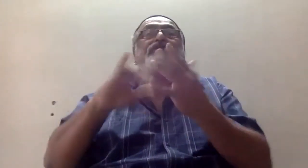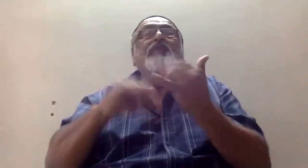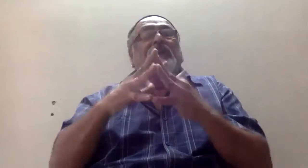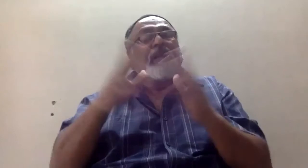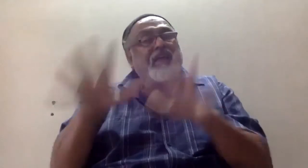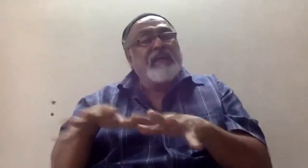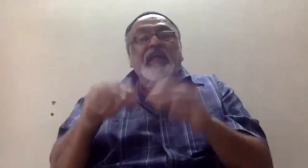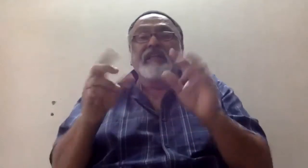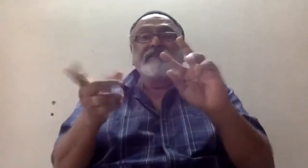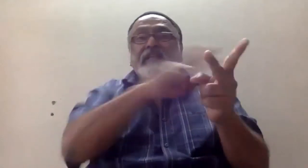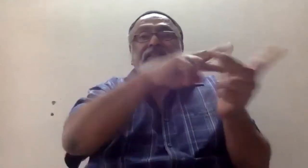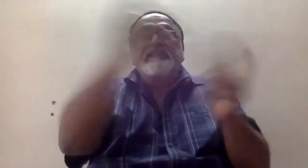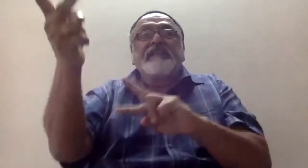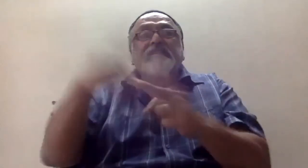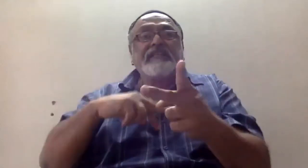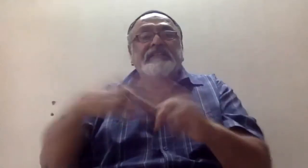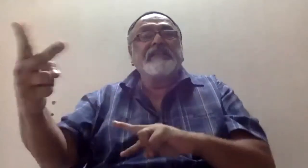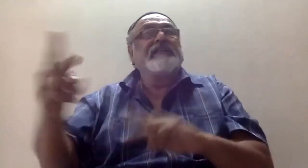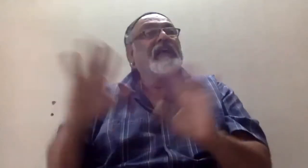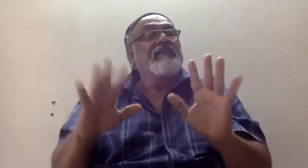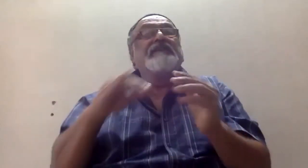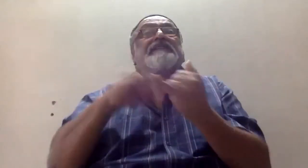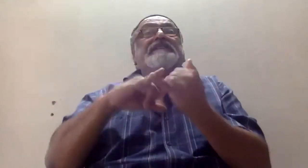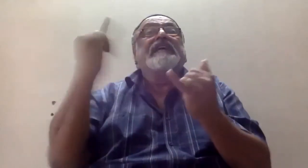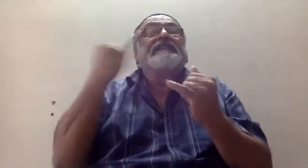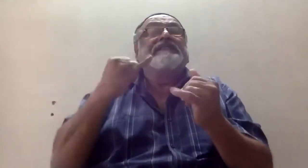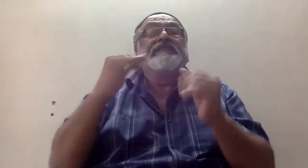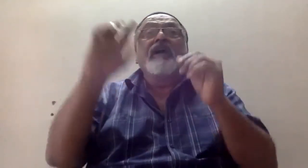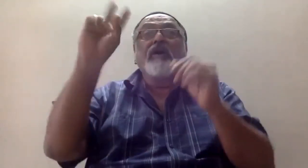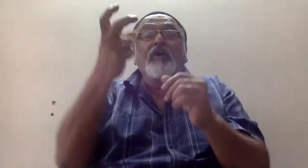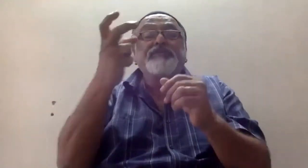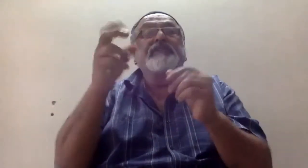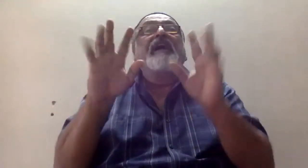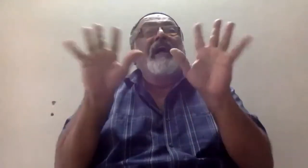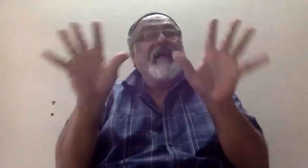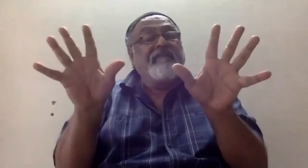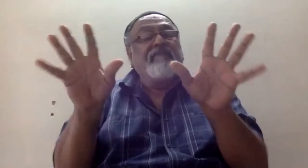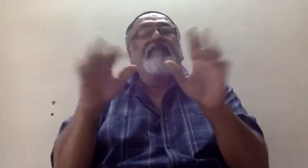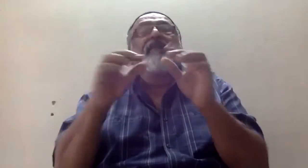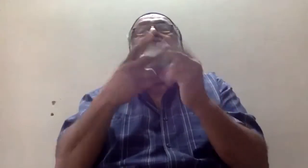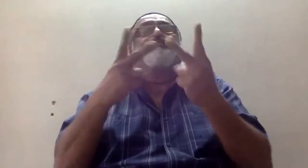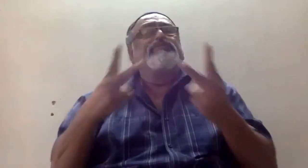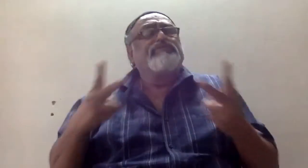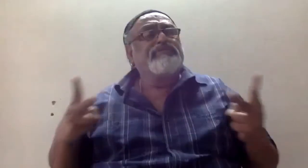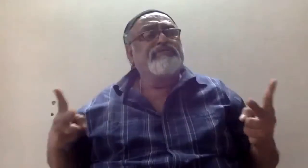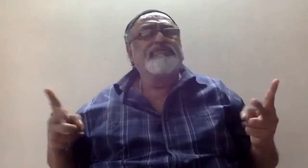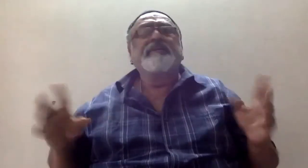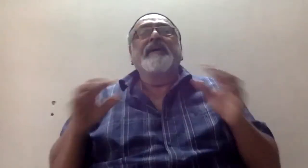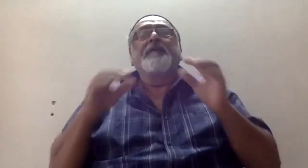Is there a search option available? So there are so many components of accessibility. Can I use the website as